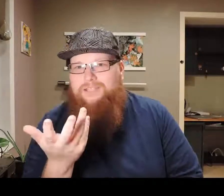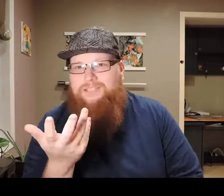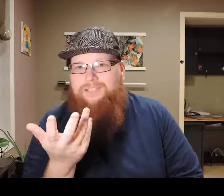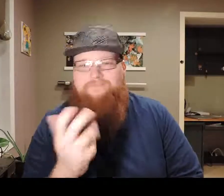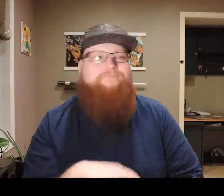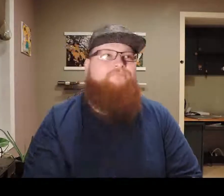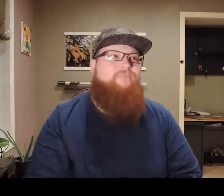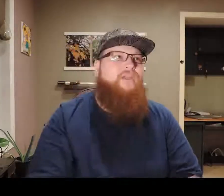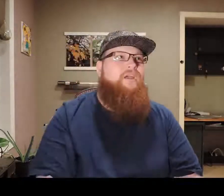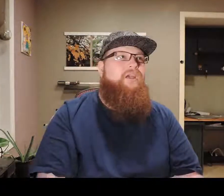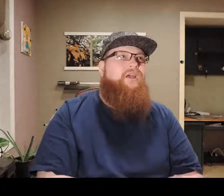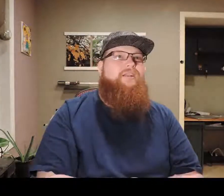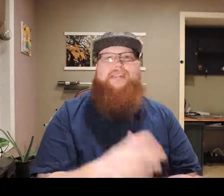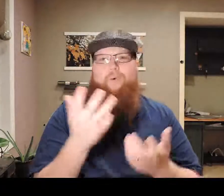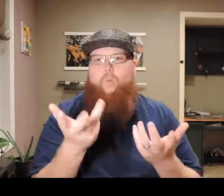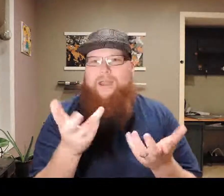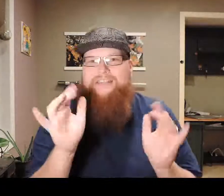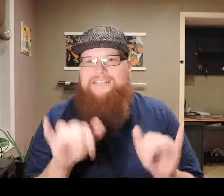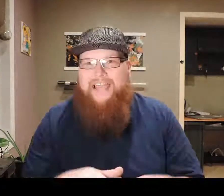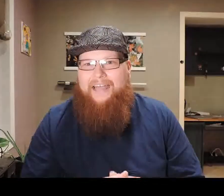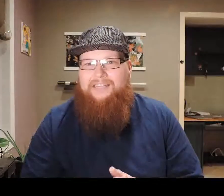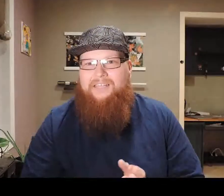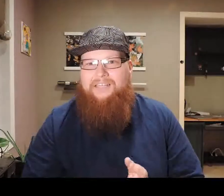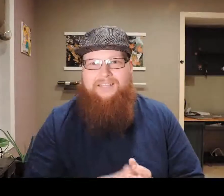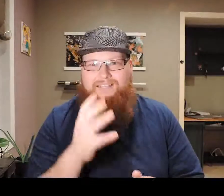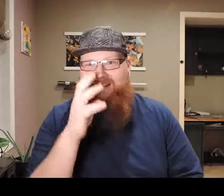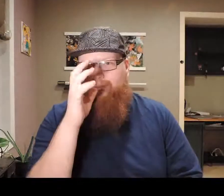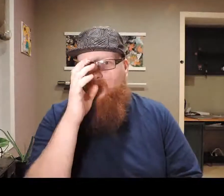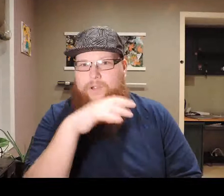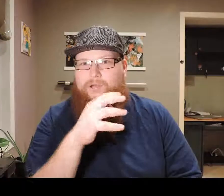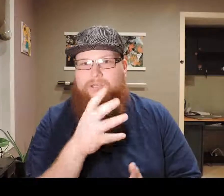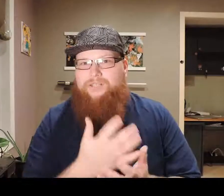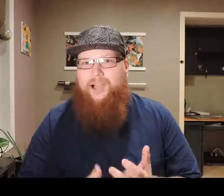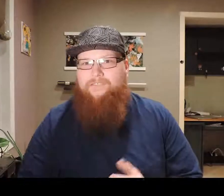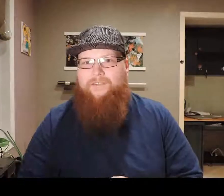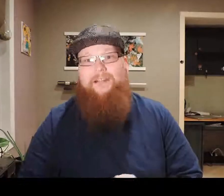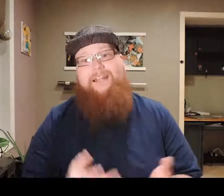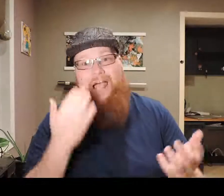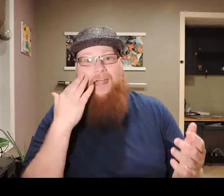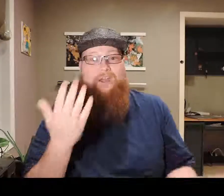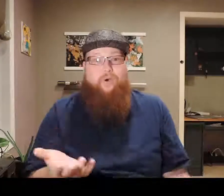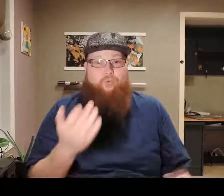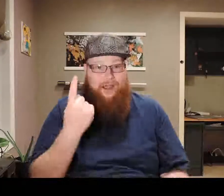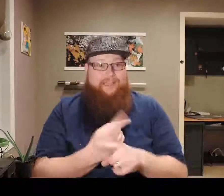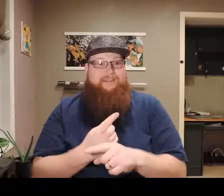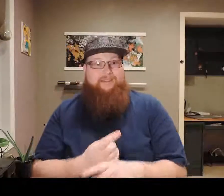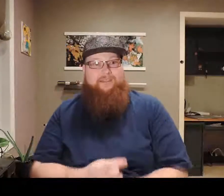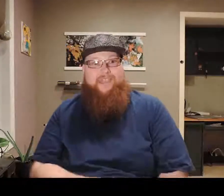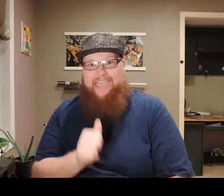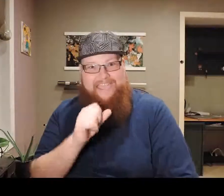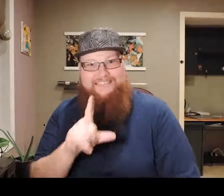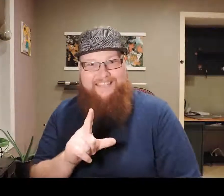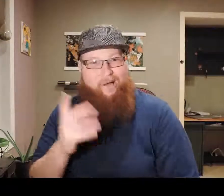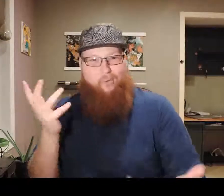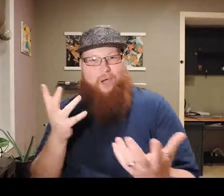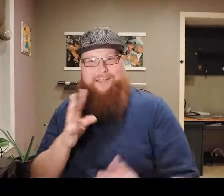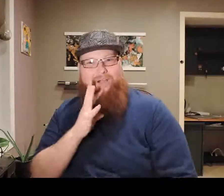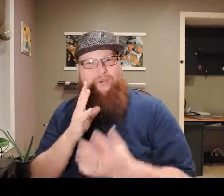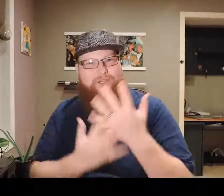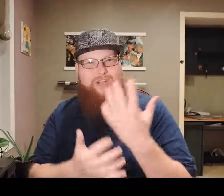was. It's like, what is that? Isn't that some weird stuff? And I'm like, I know, right? ASL? What? Talk with your